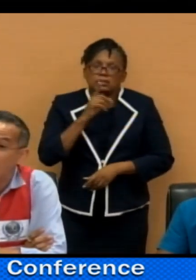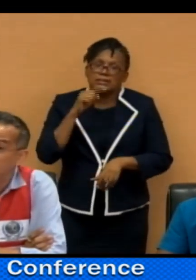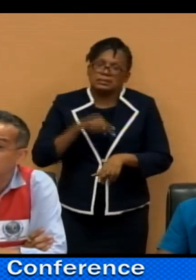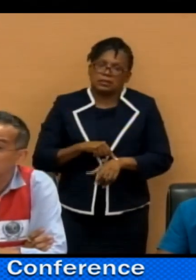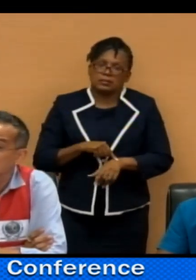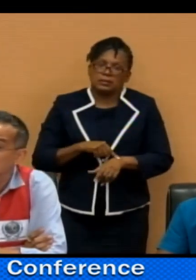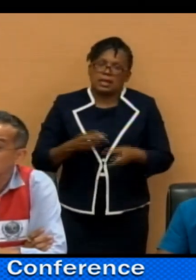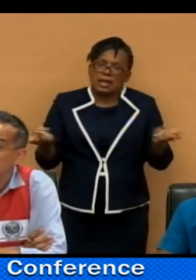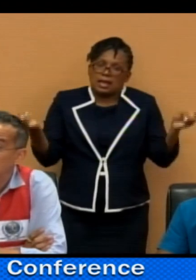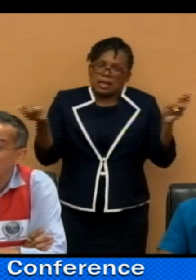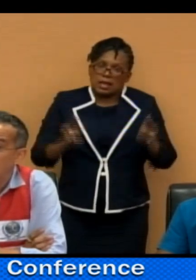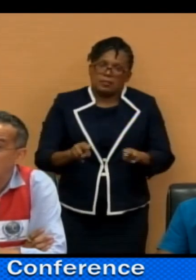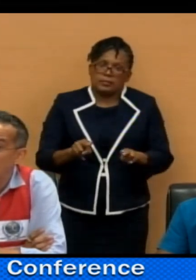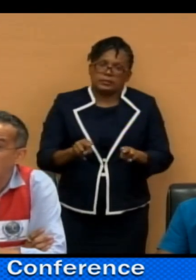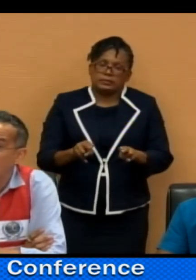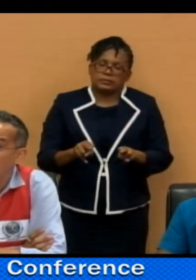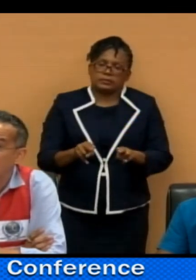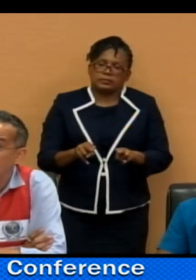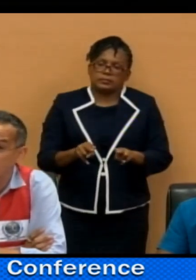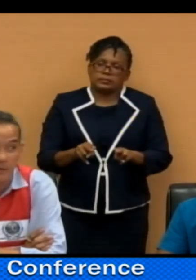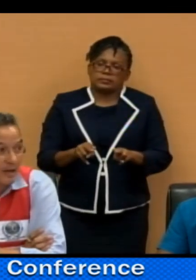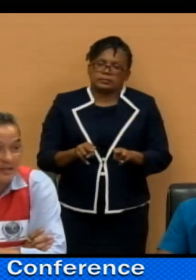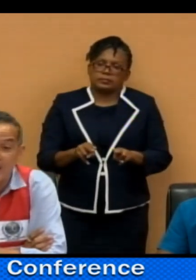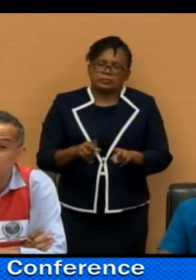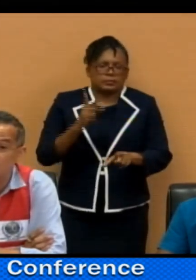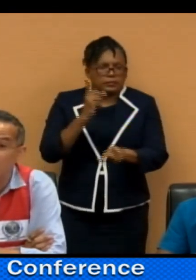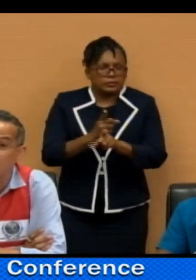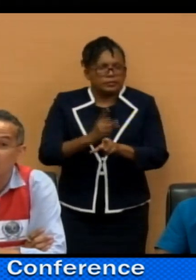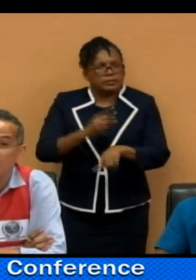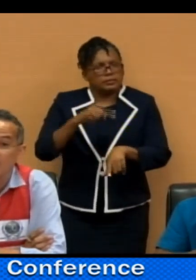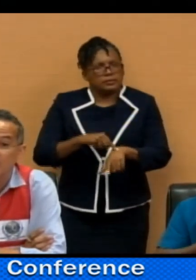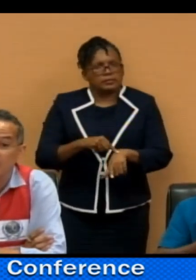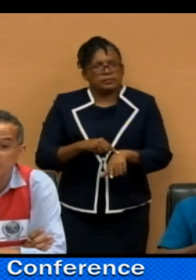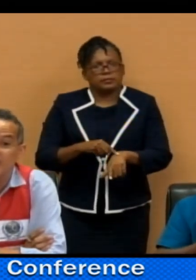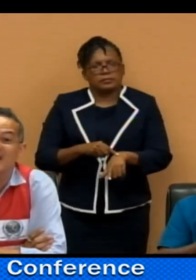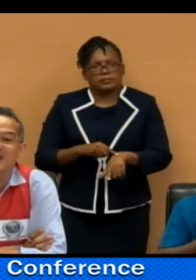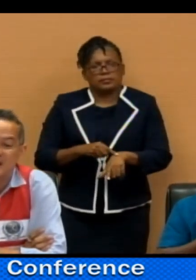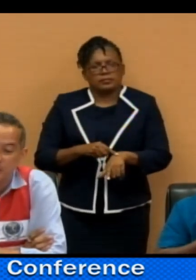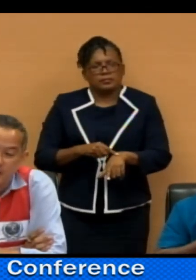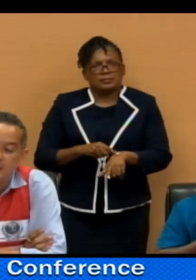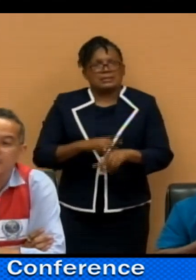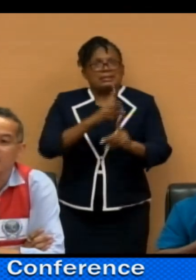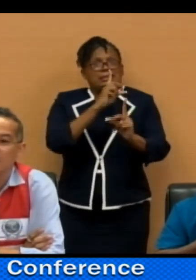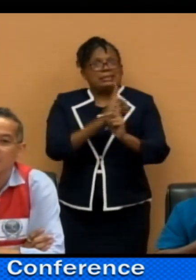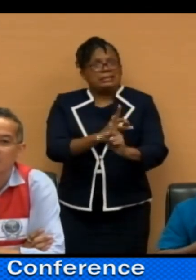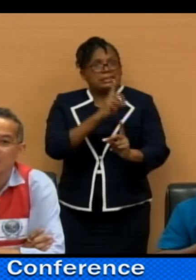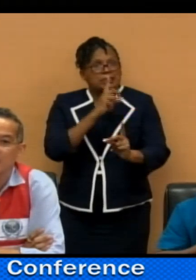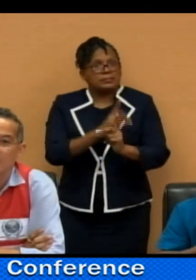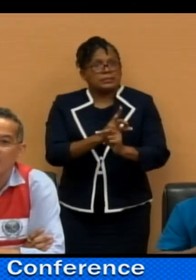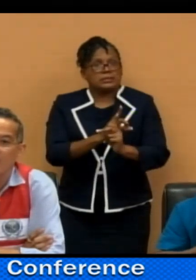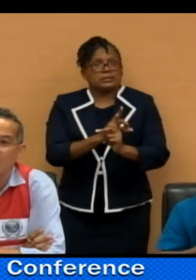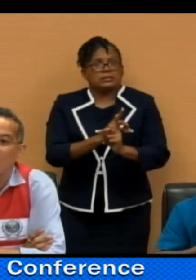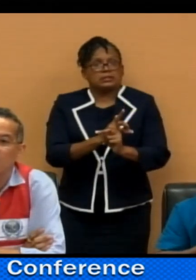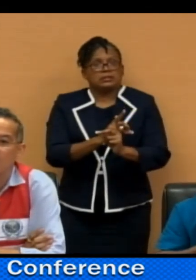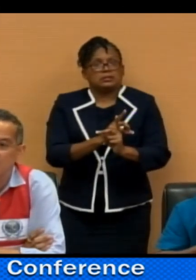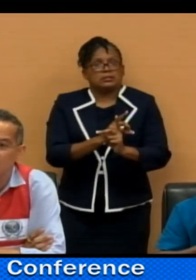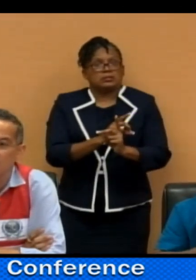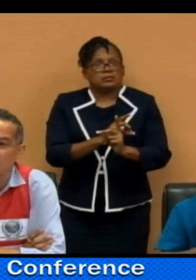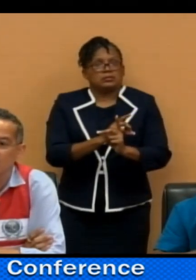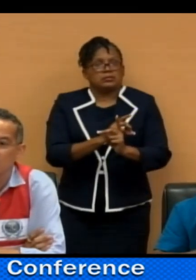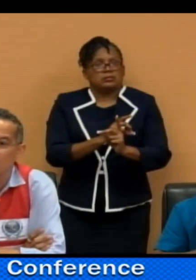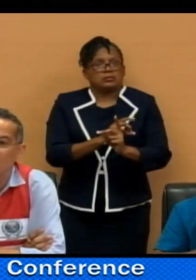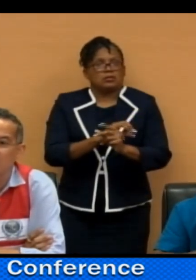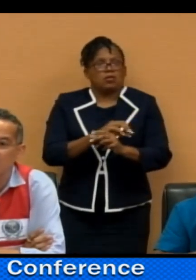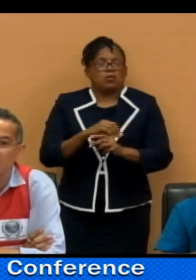time happens at the right time as well is the discipline of our